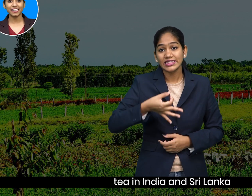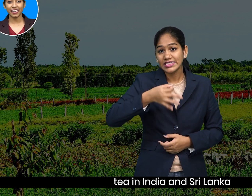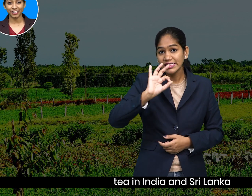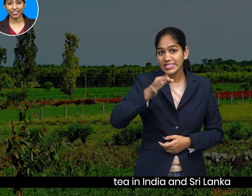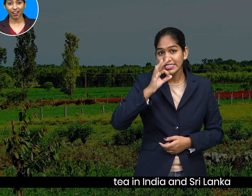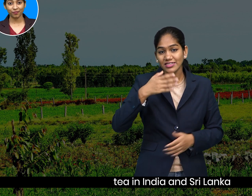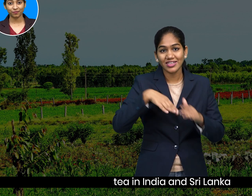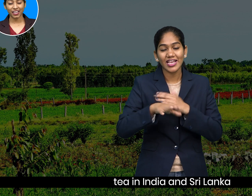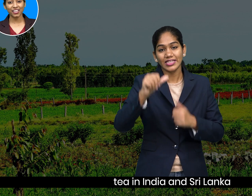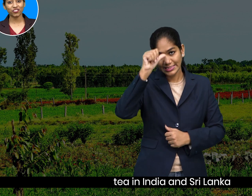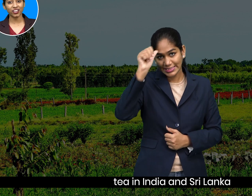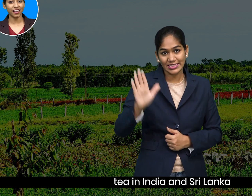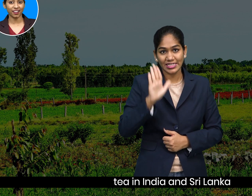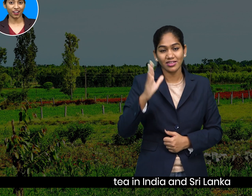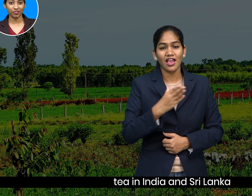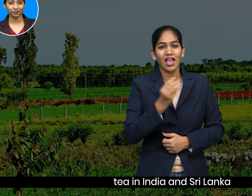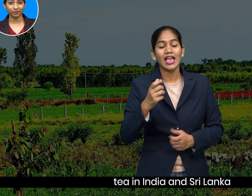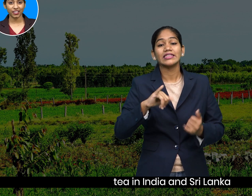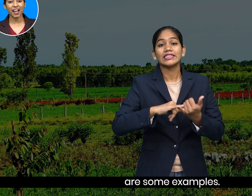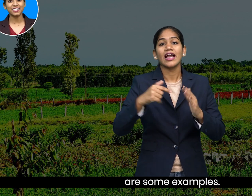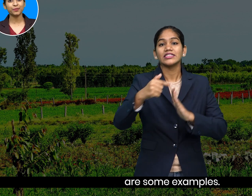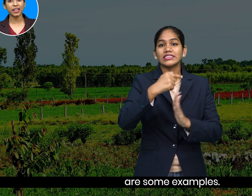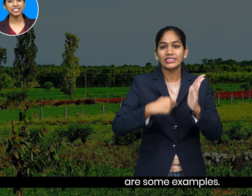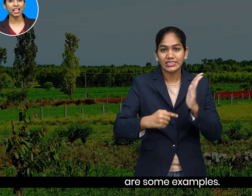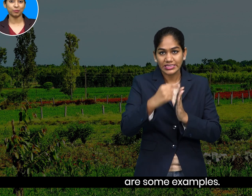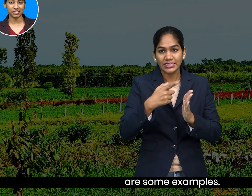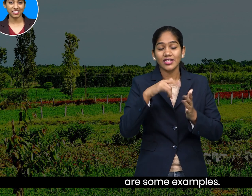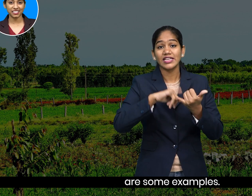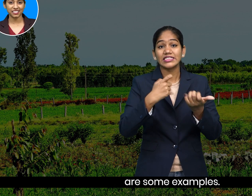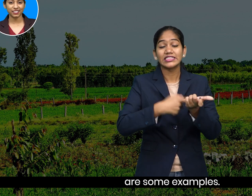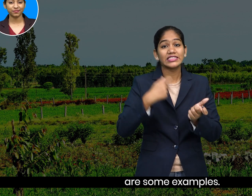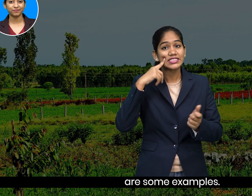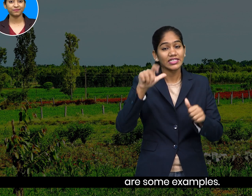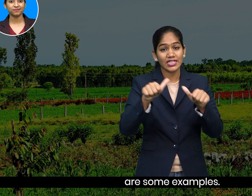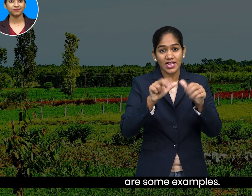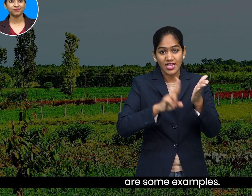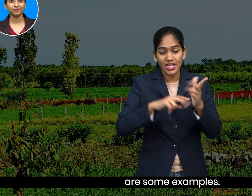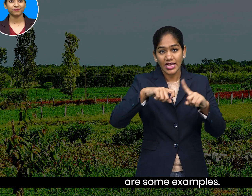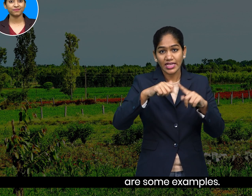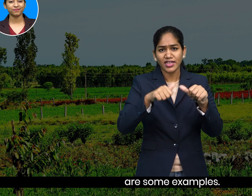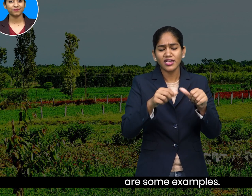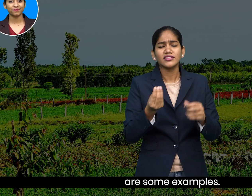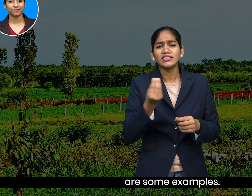tea in India and Sri Lanka are some examples.